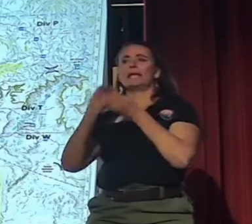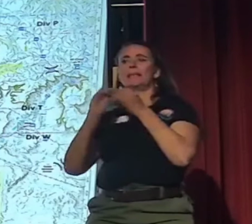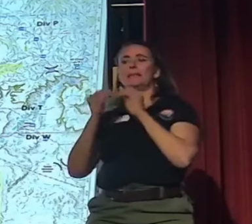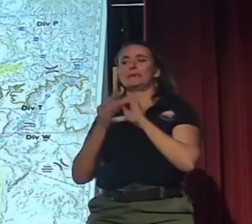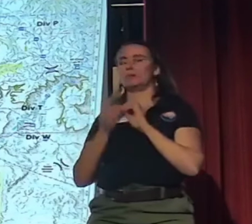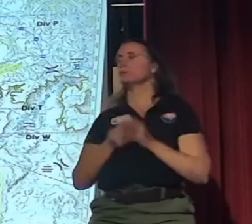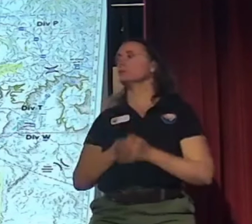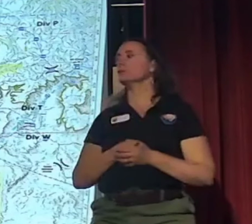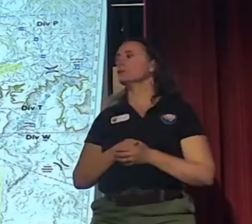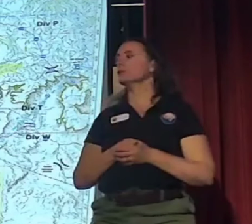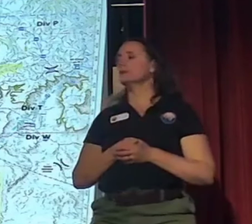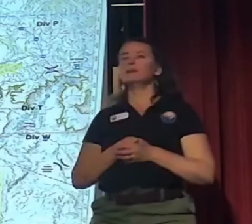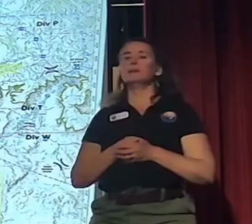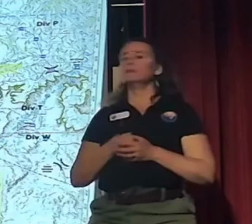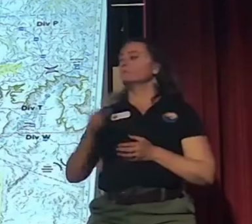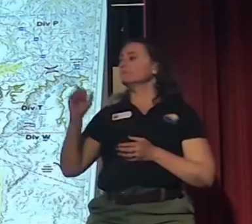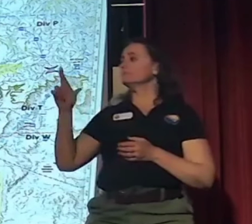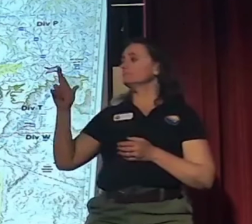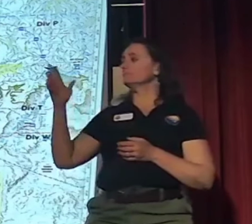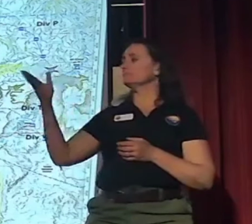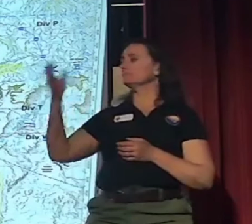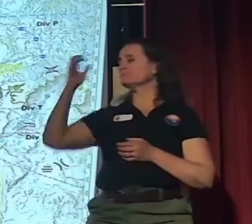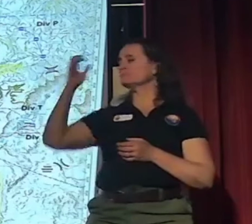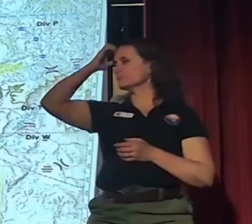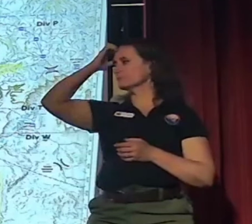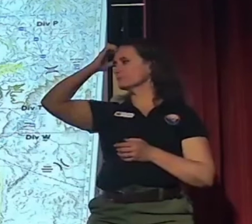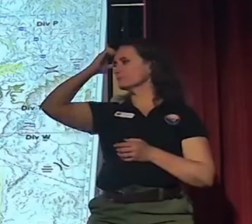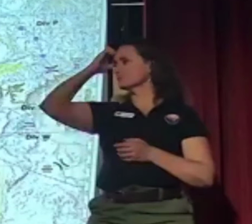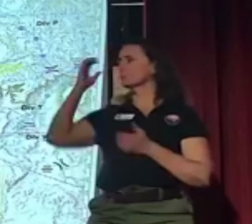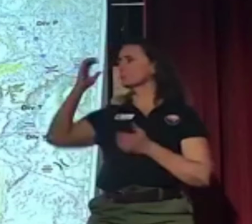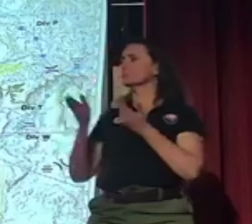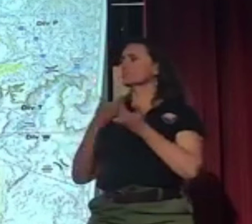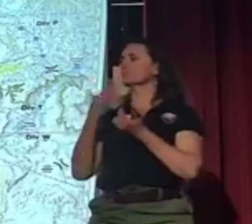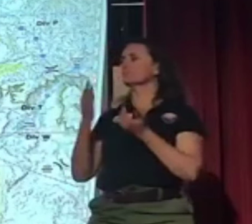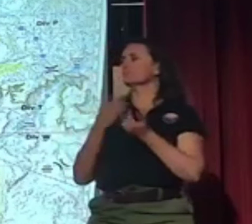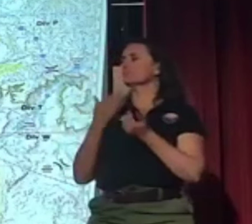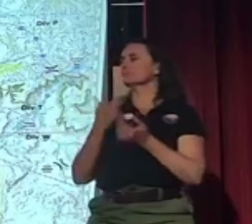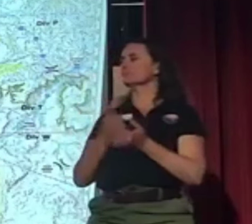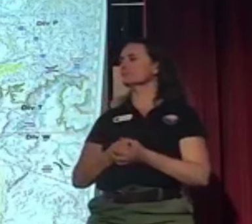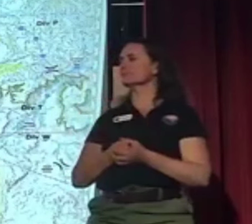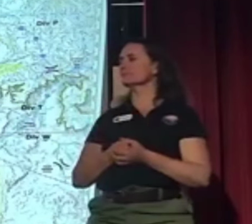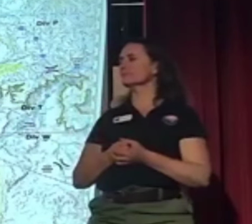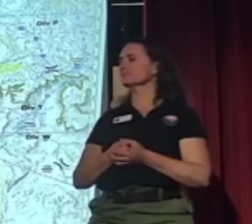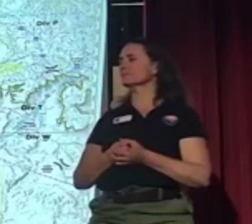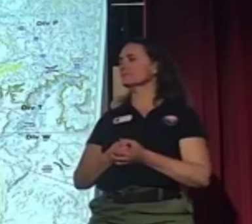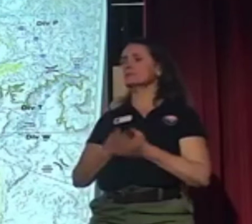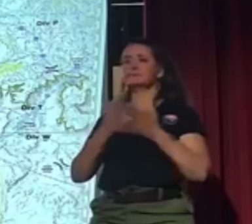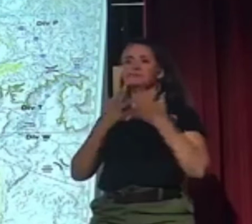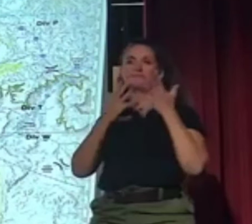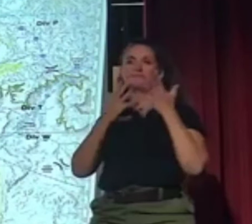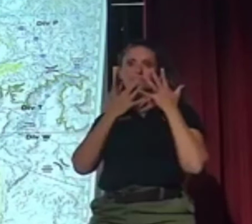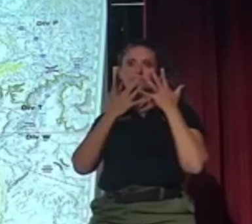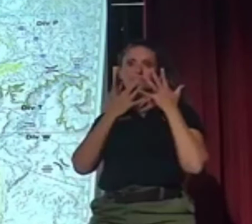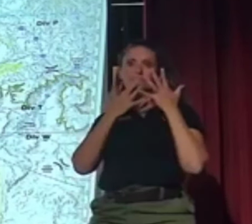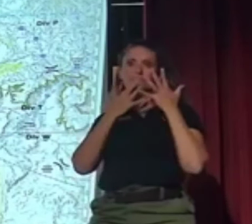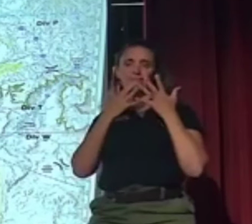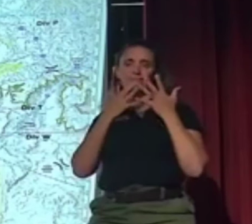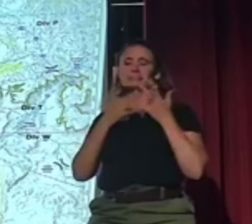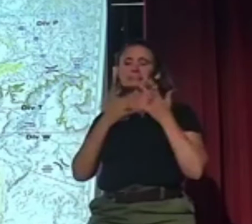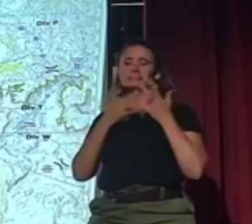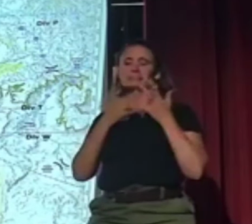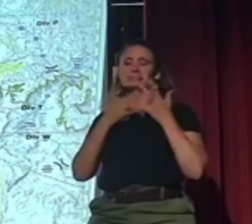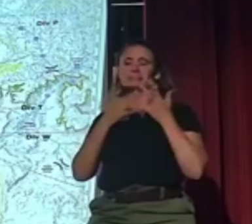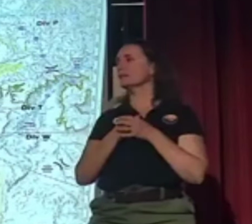updates. Sir? Yes, mine will be easy. Again, we're so grateful to all of you. But I just wanted to